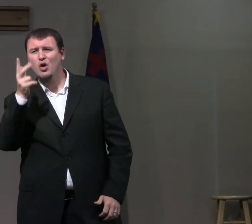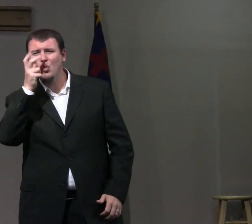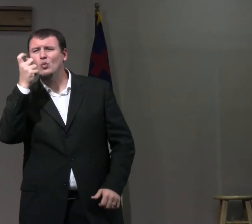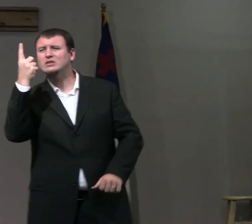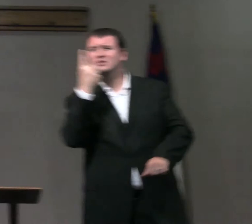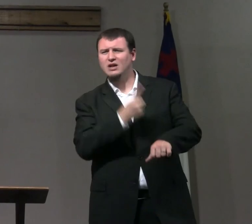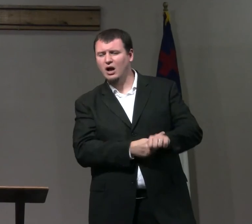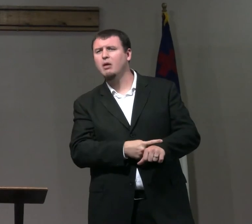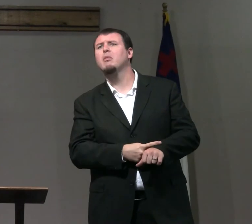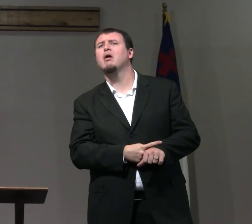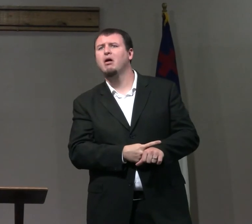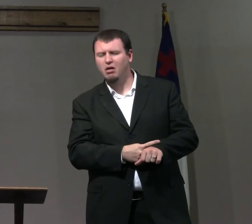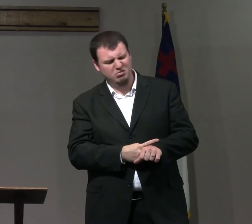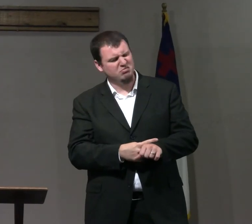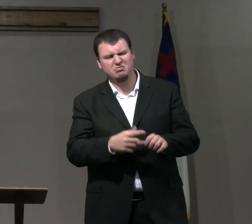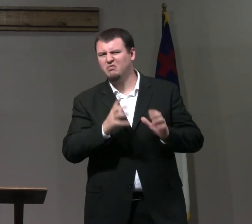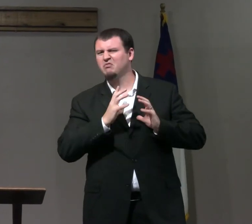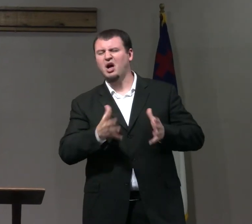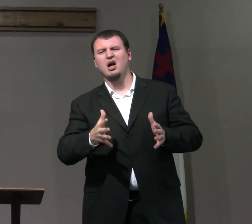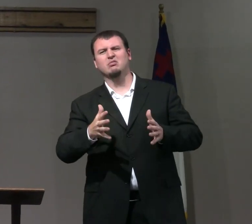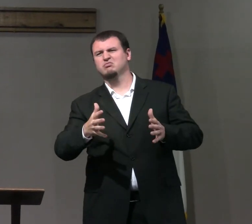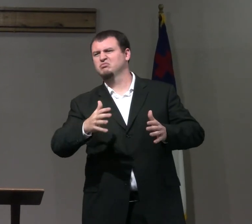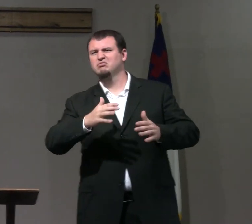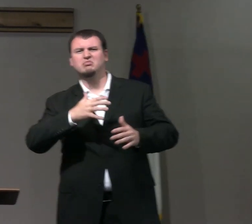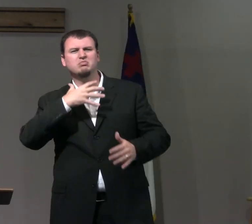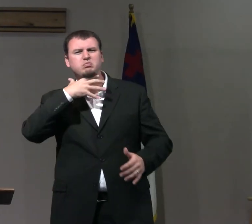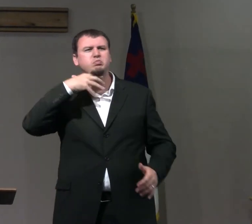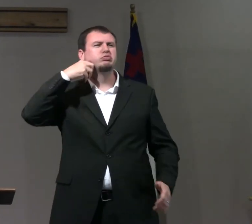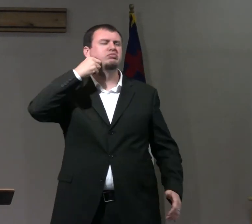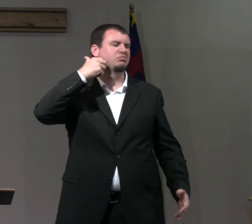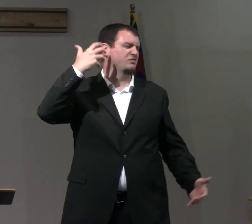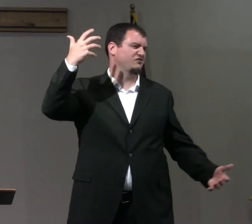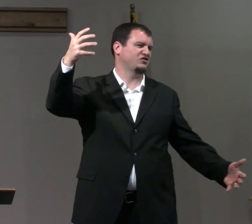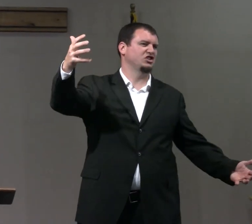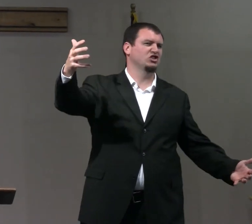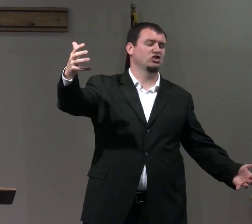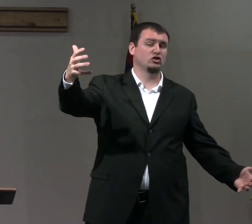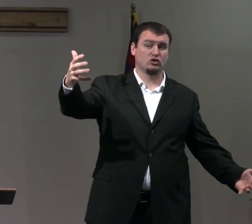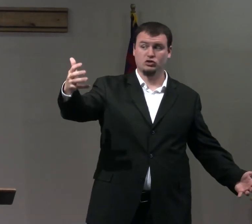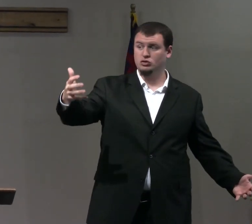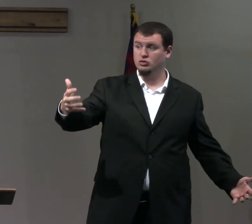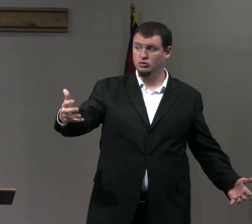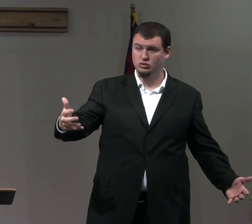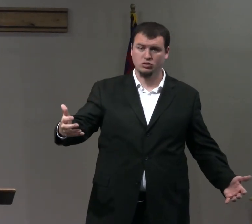Well, I know how. Oh, I heard it one time, and now I know how to do it, and I'm experienced.